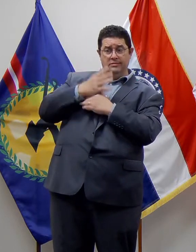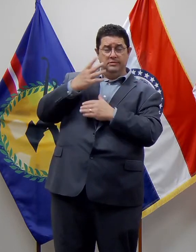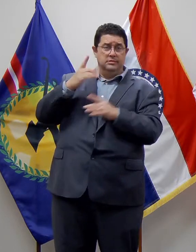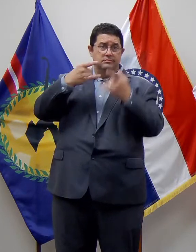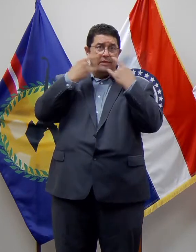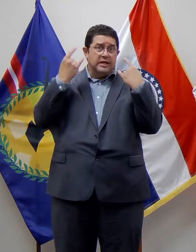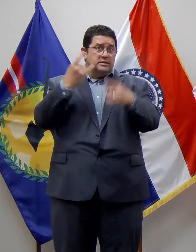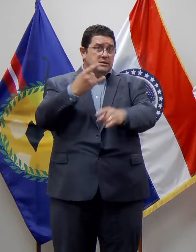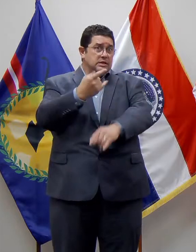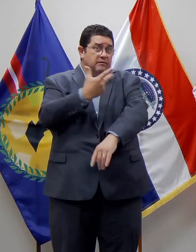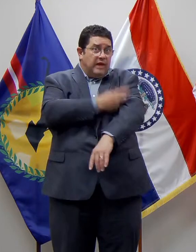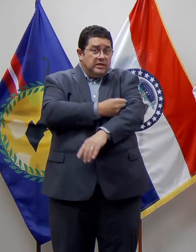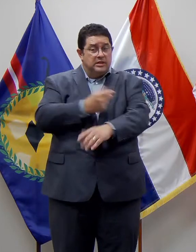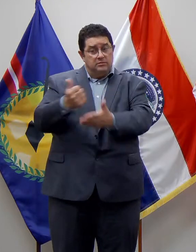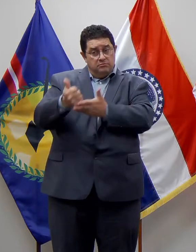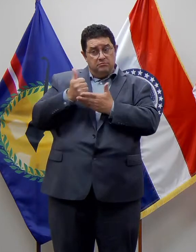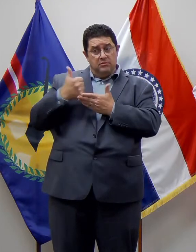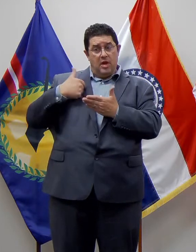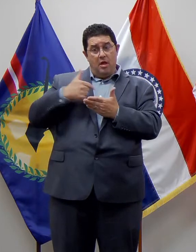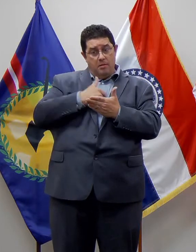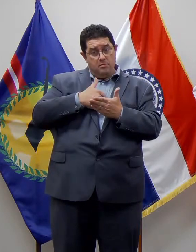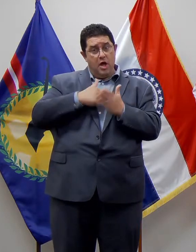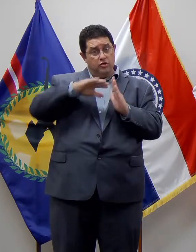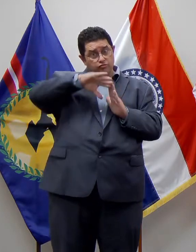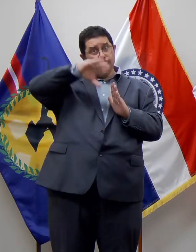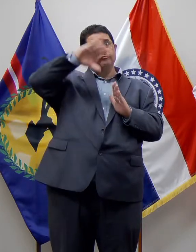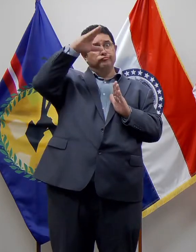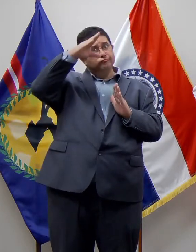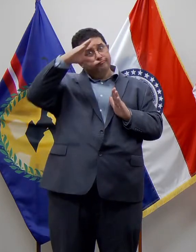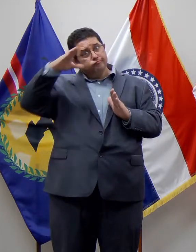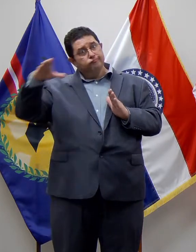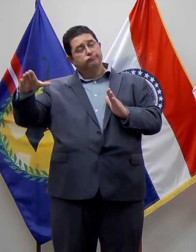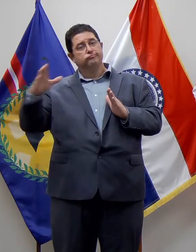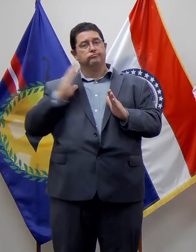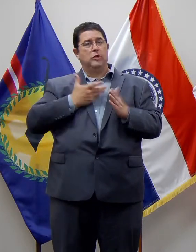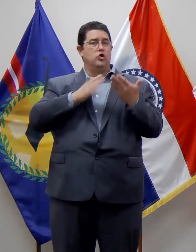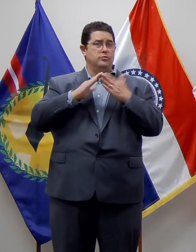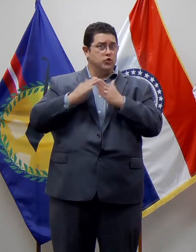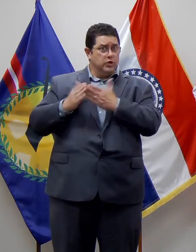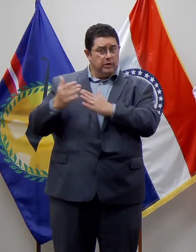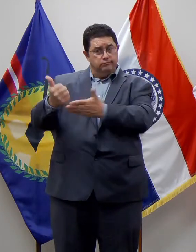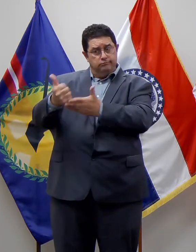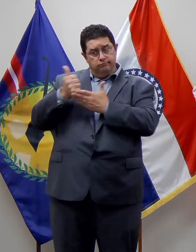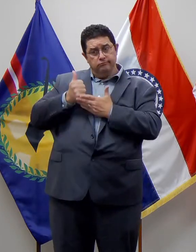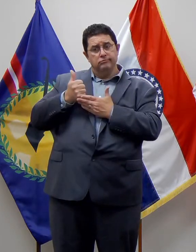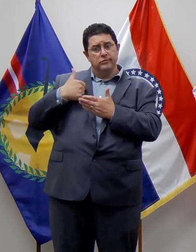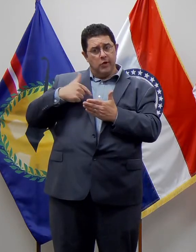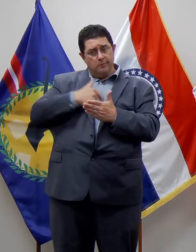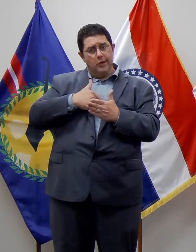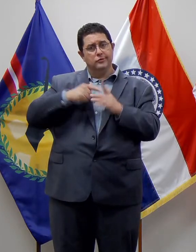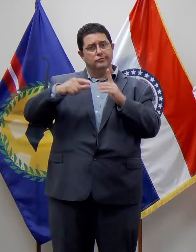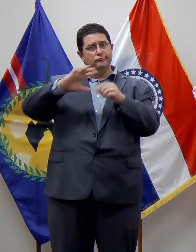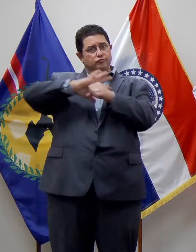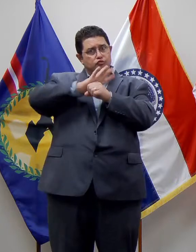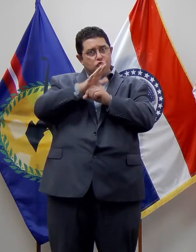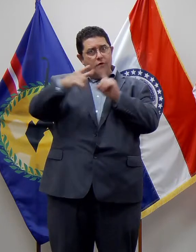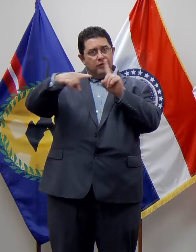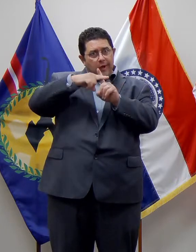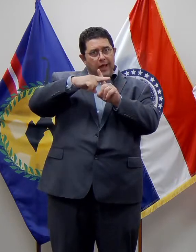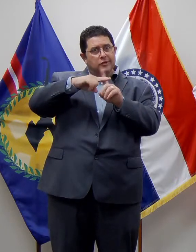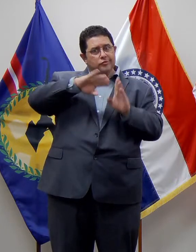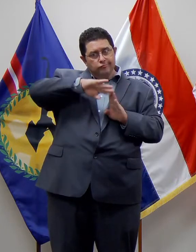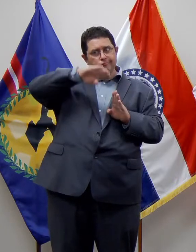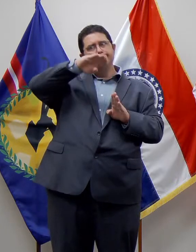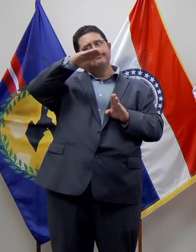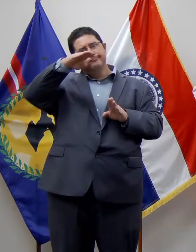vaccinations have helped us get our hands around COVID in our community, have helped us get COVID cases trending in the right direction, and have helped us keep